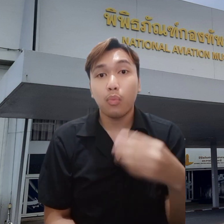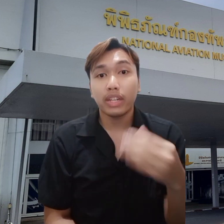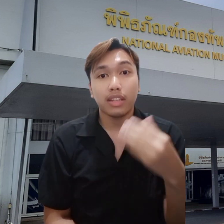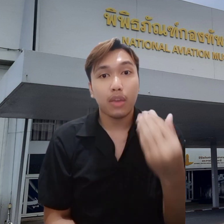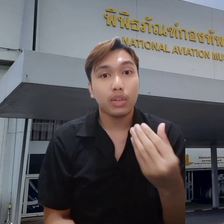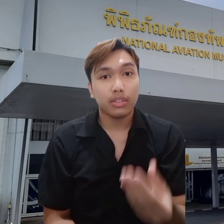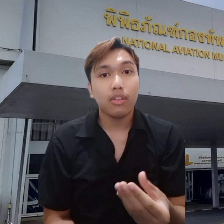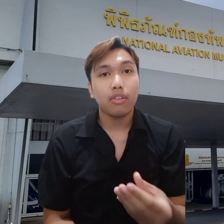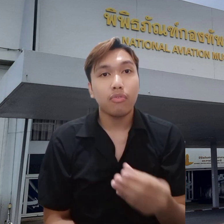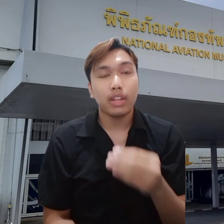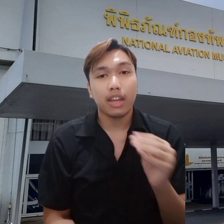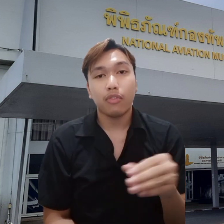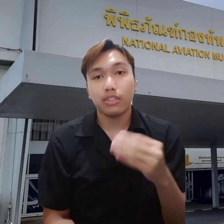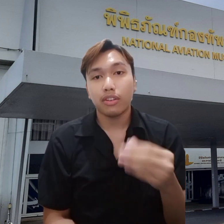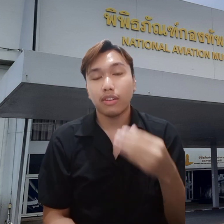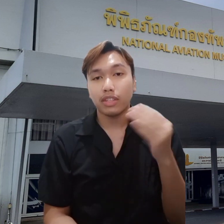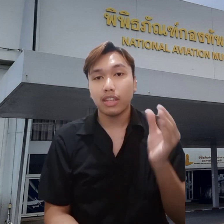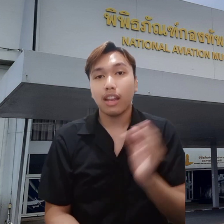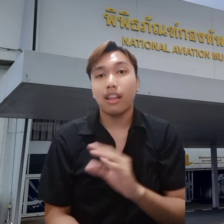When I was young,